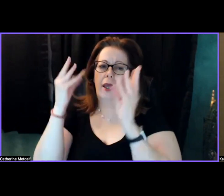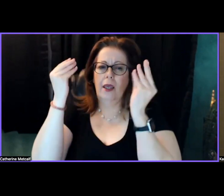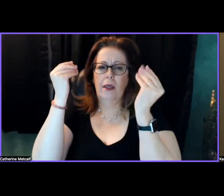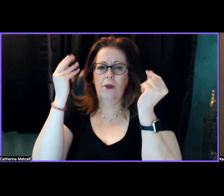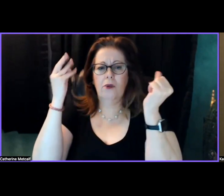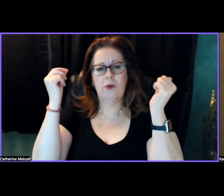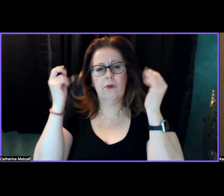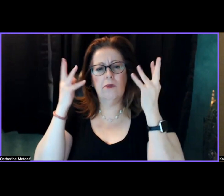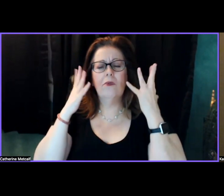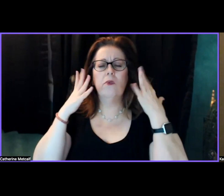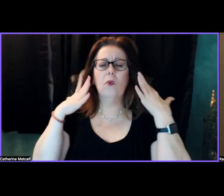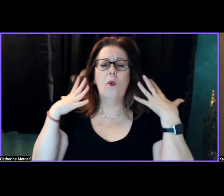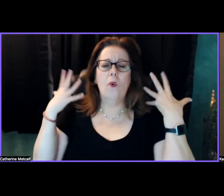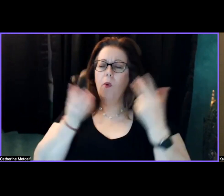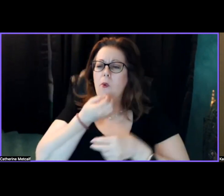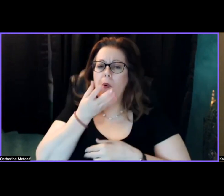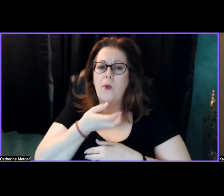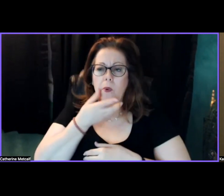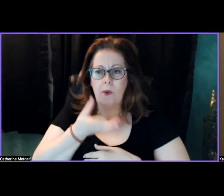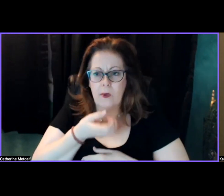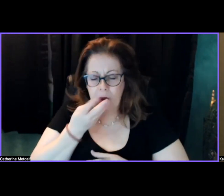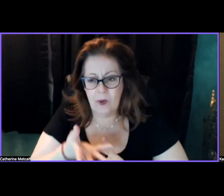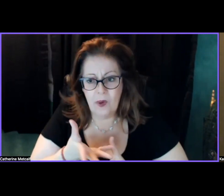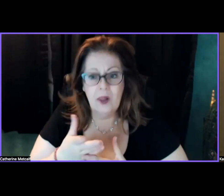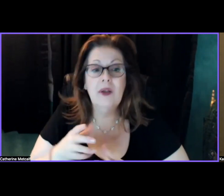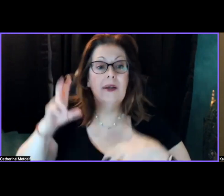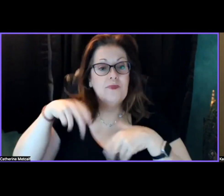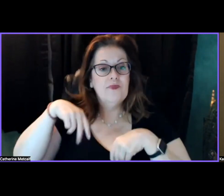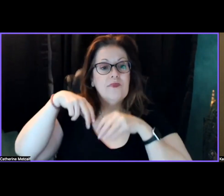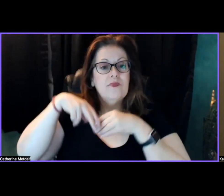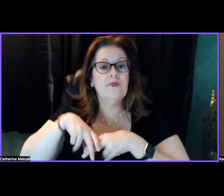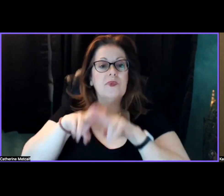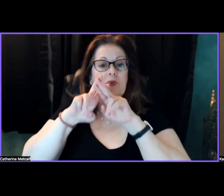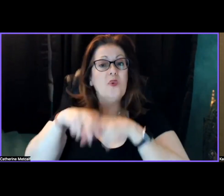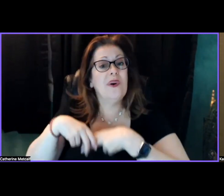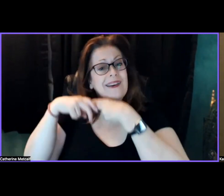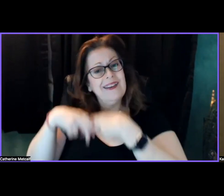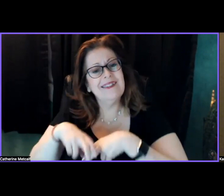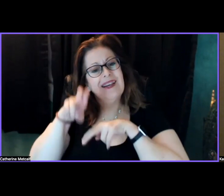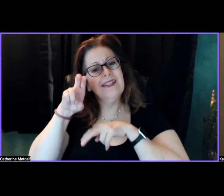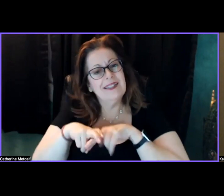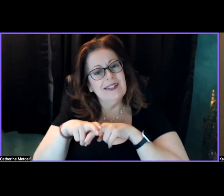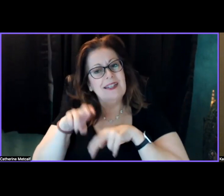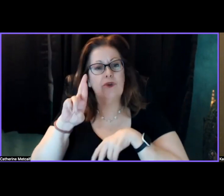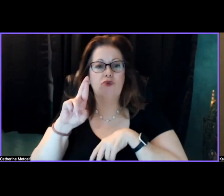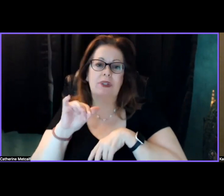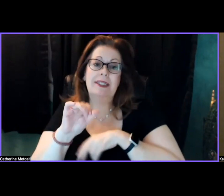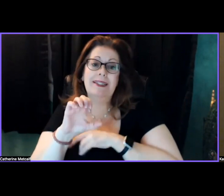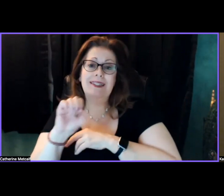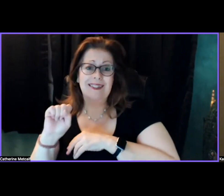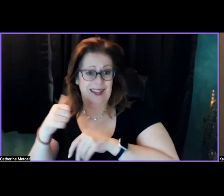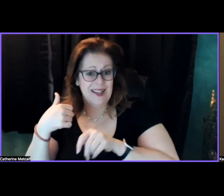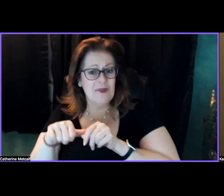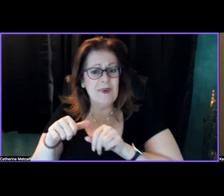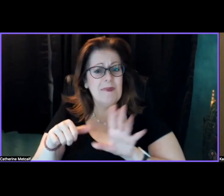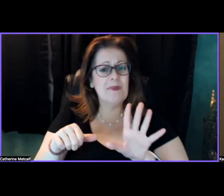Laughter ricocheting off plastic slide and swing set seat in recess. Once it didn't cost to dream. Yet now